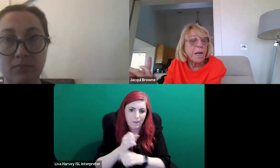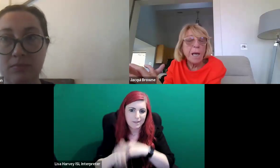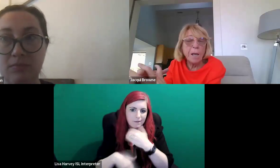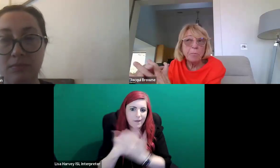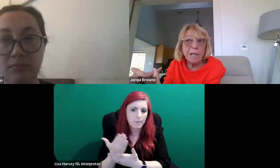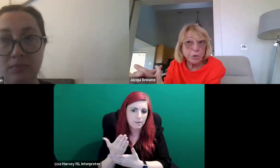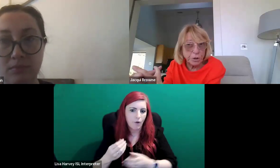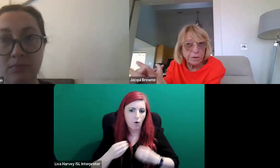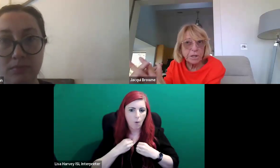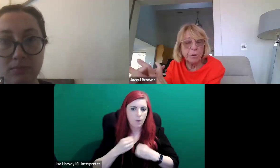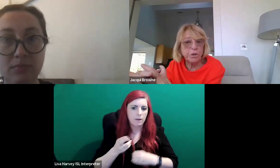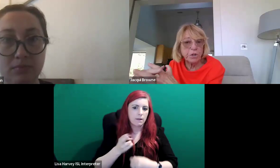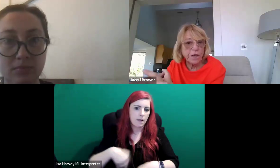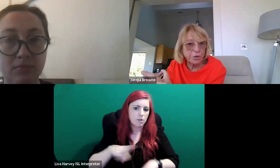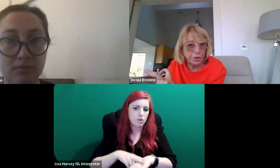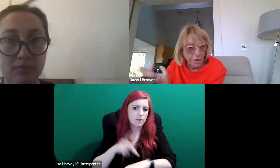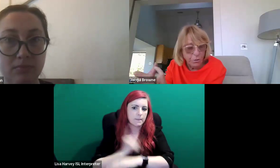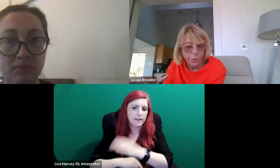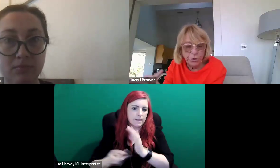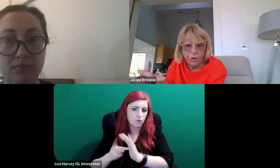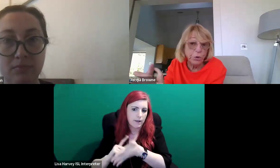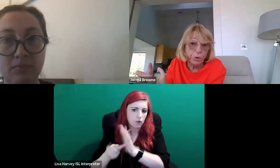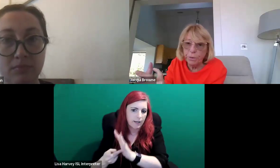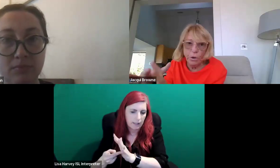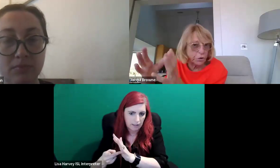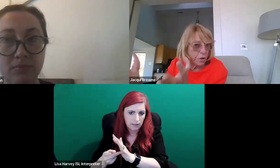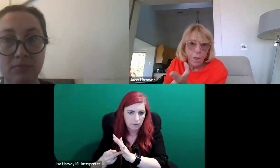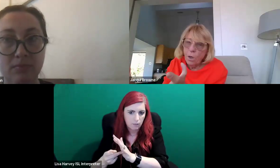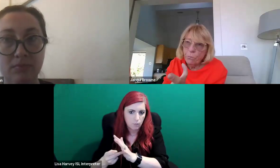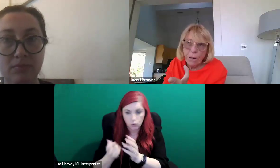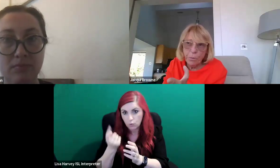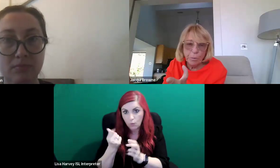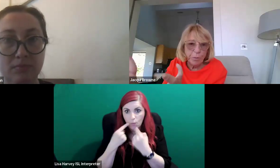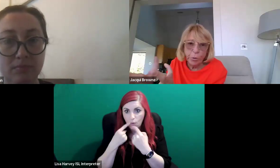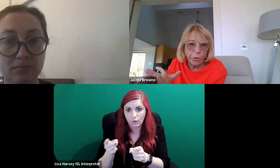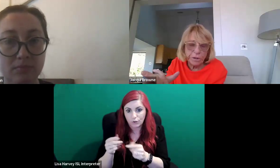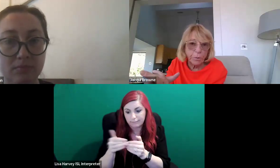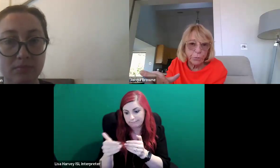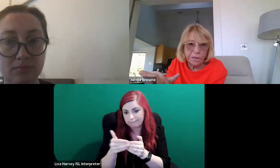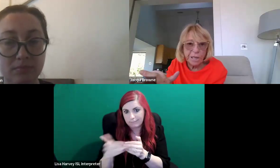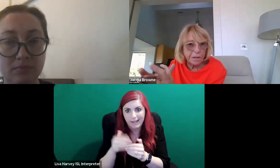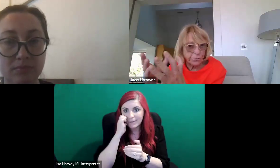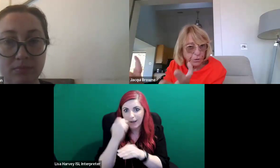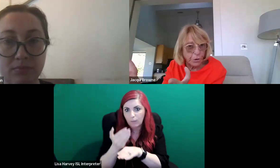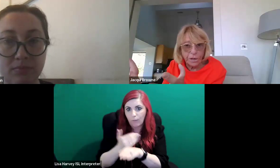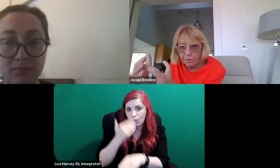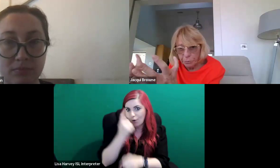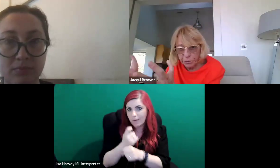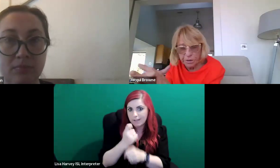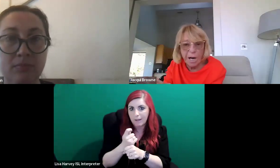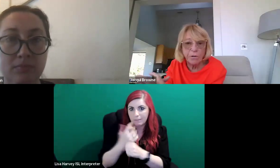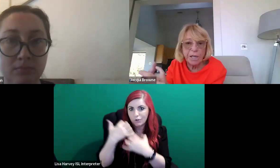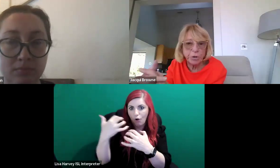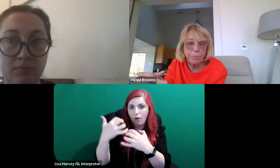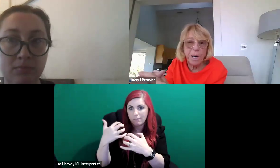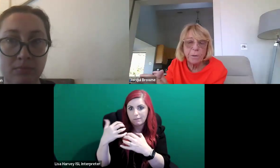own national disability strategy, which is due to be launched probably before the summer recess of the Dáil Éireann,